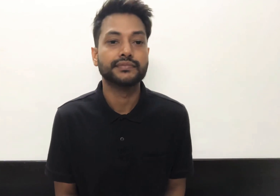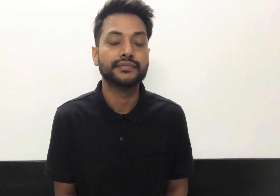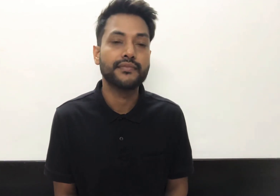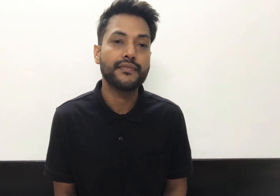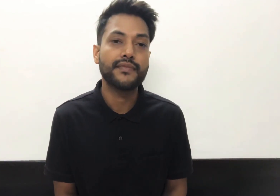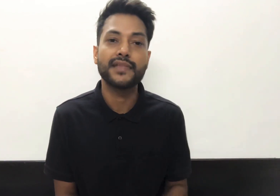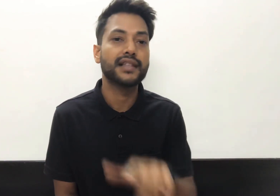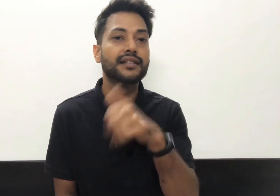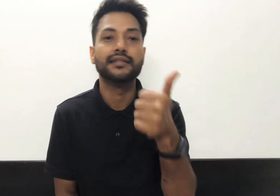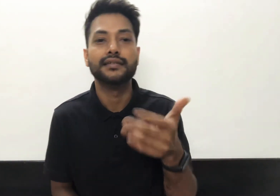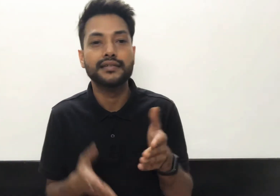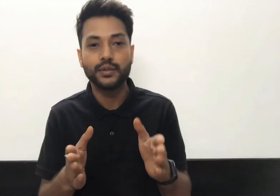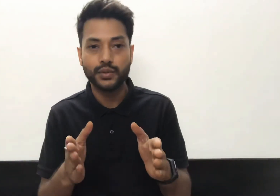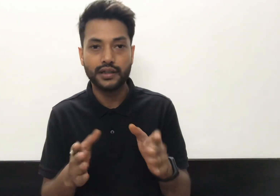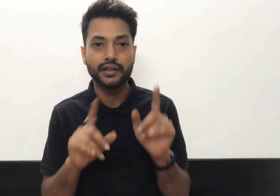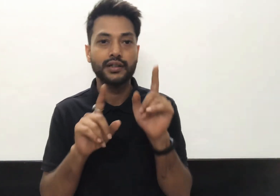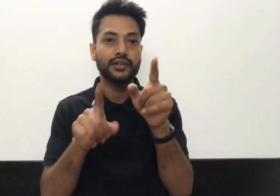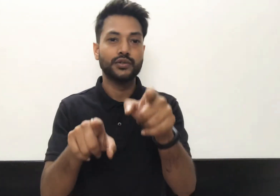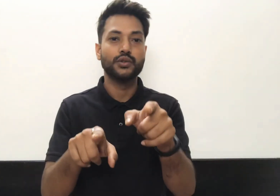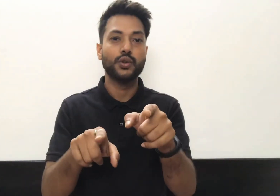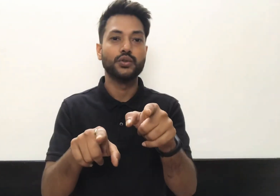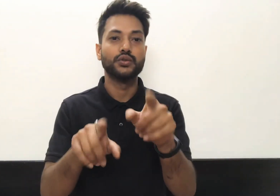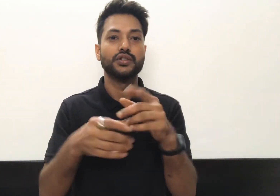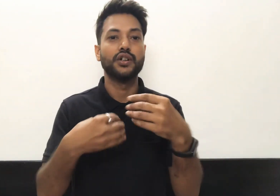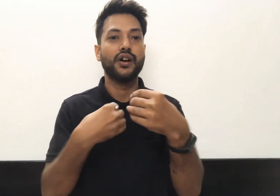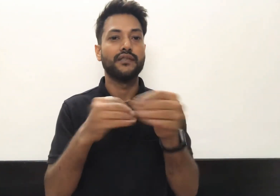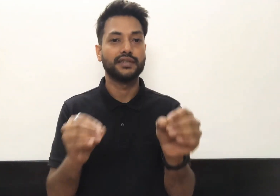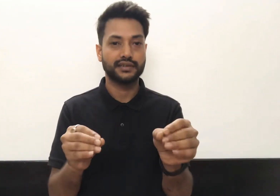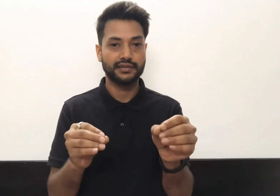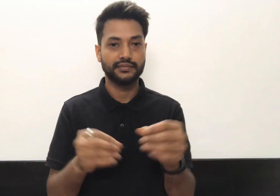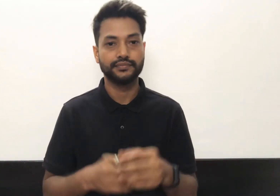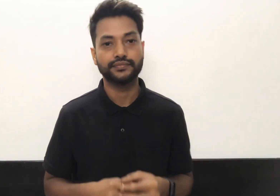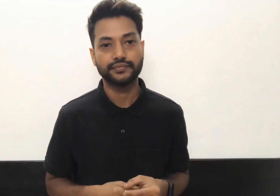Another way is you just go into your office, your machine,